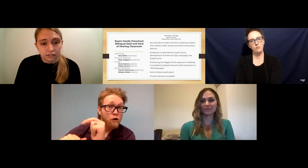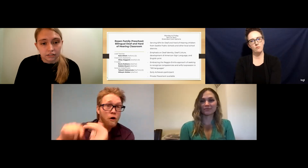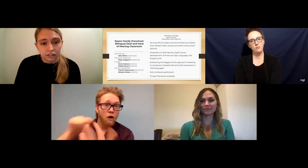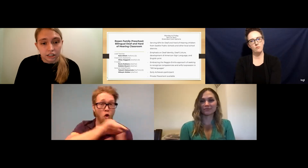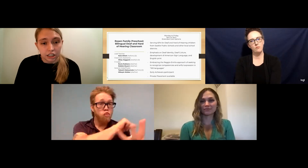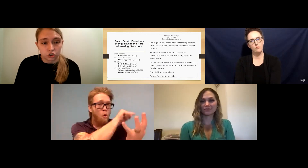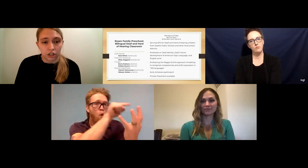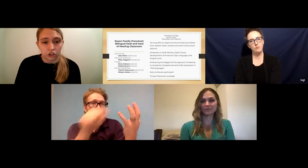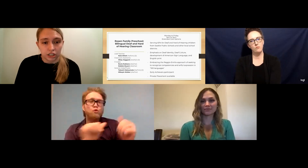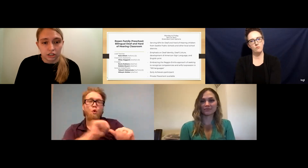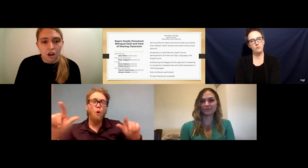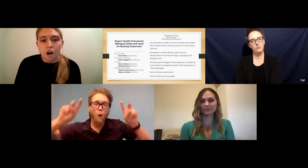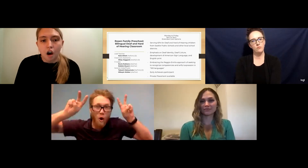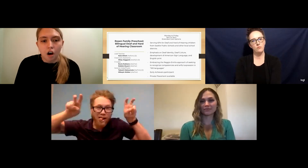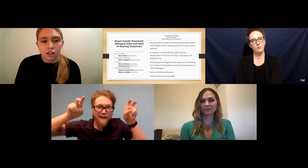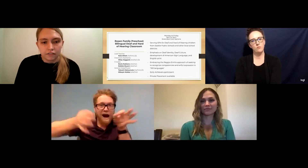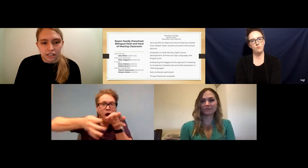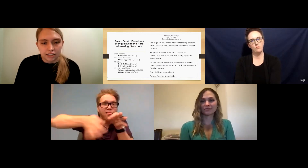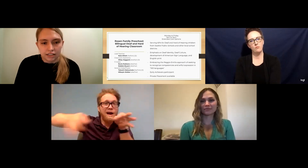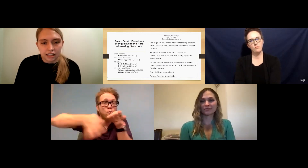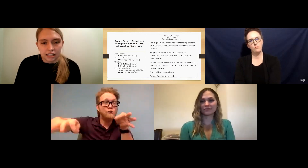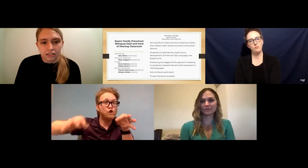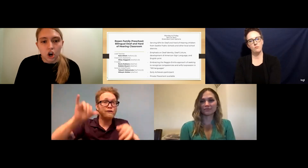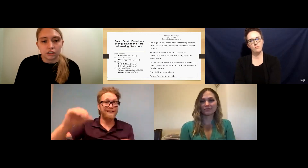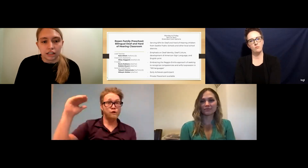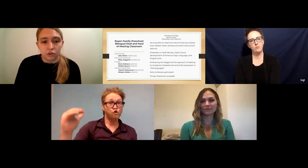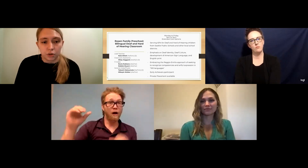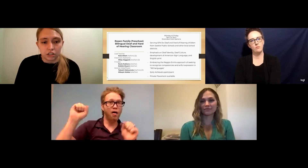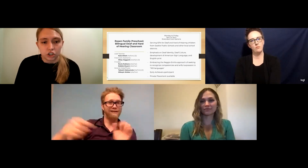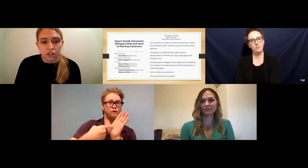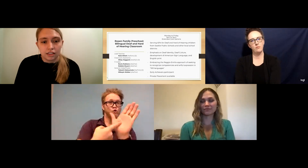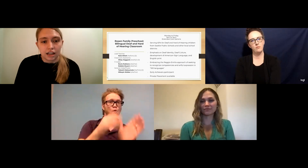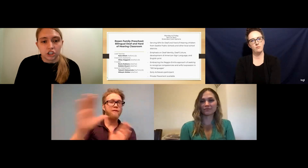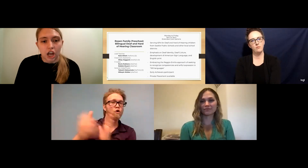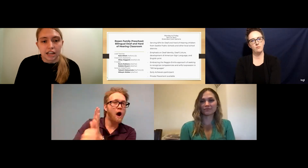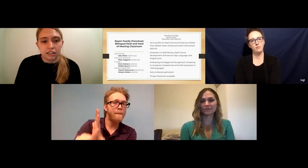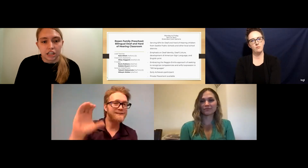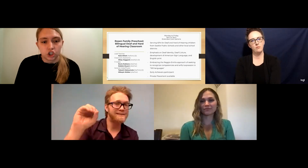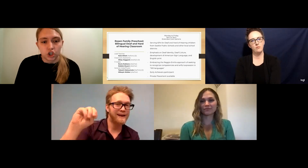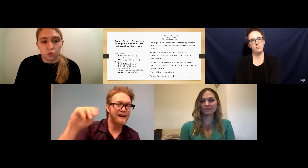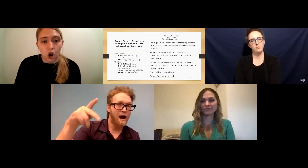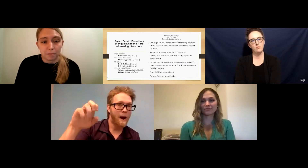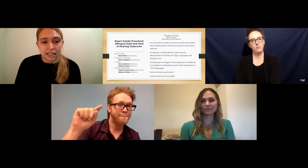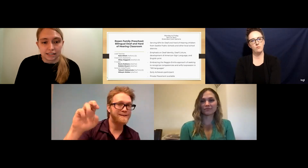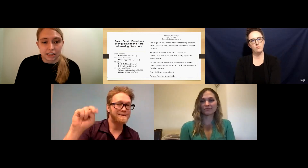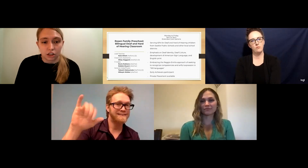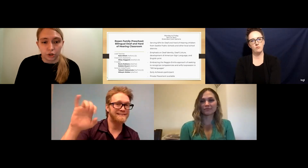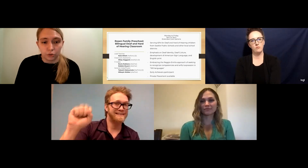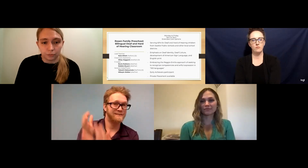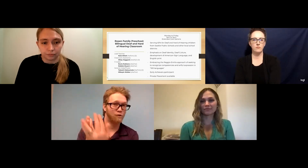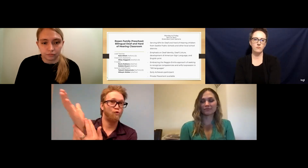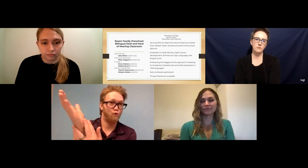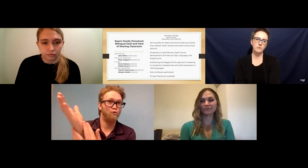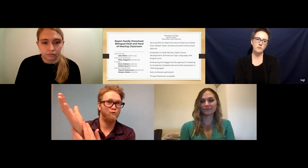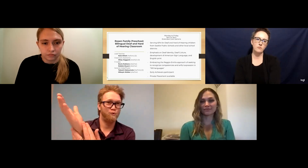play, construction. All of these things are language that a child can show competency